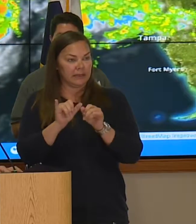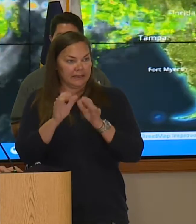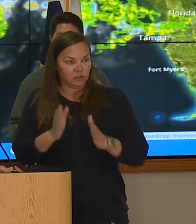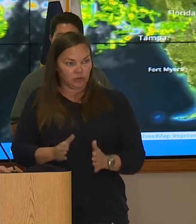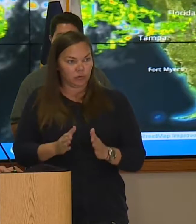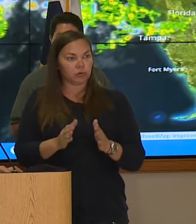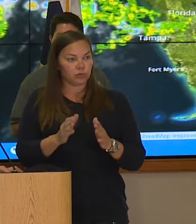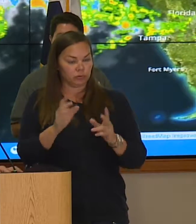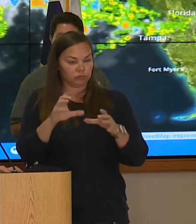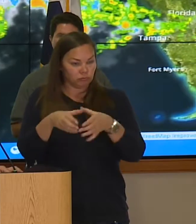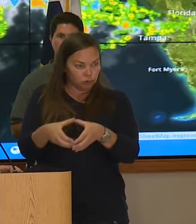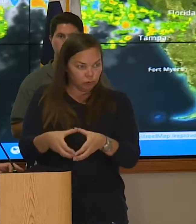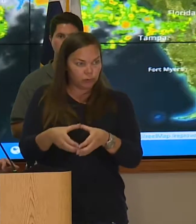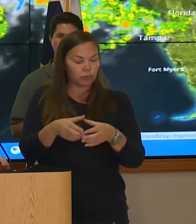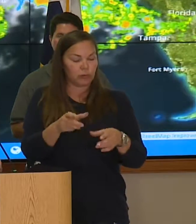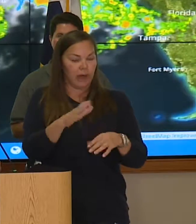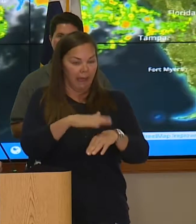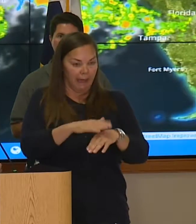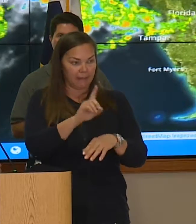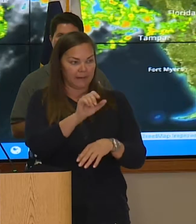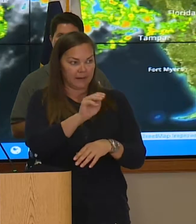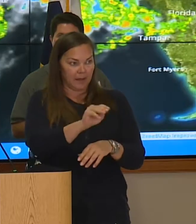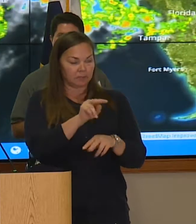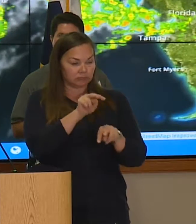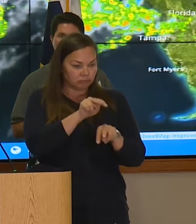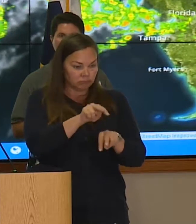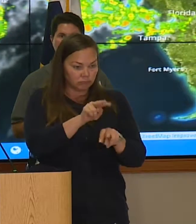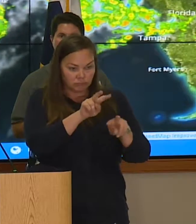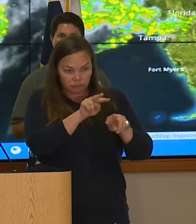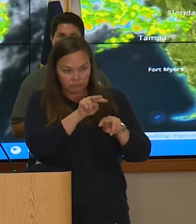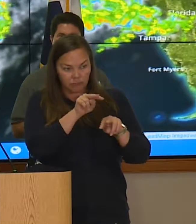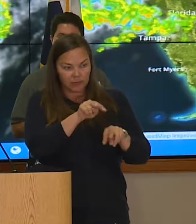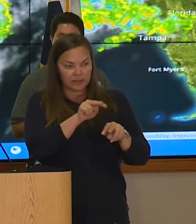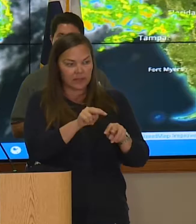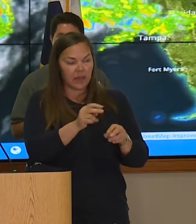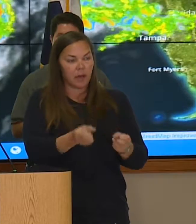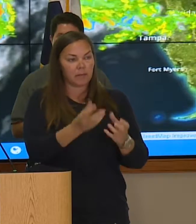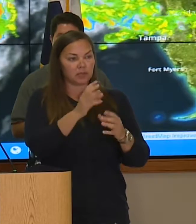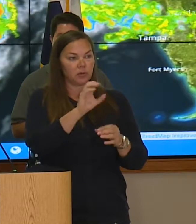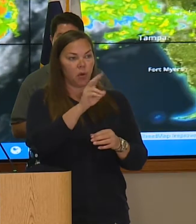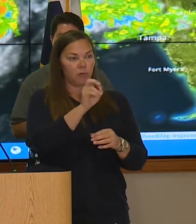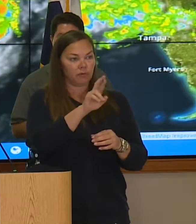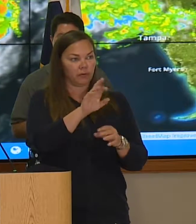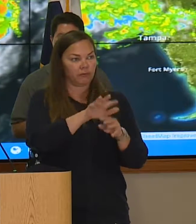a Corps of Engineer crew to examine the overflow section.